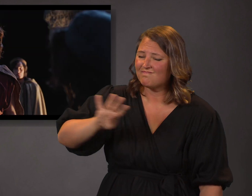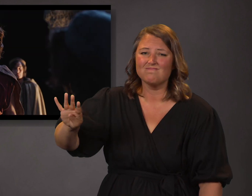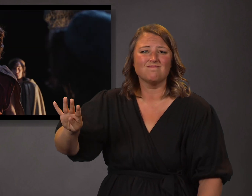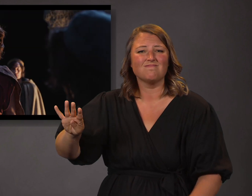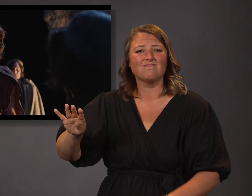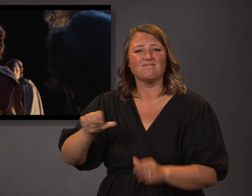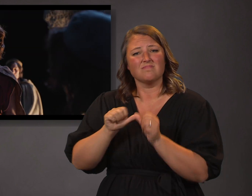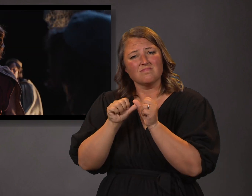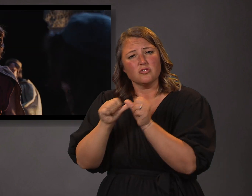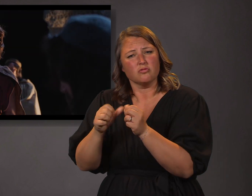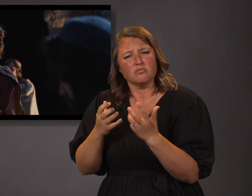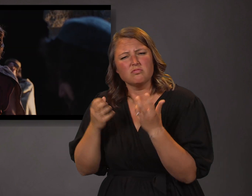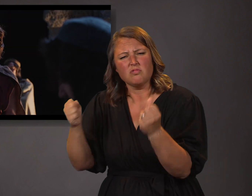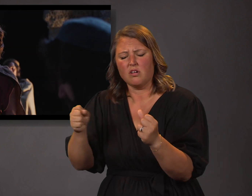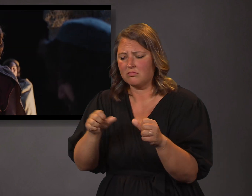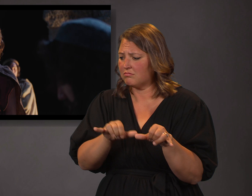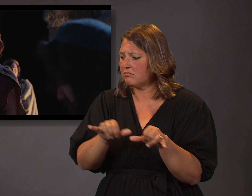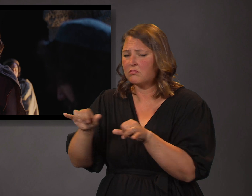Let us go up.